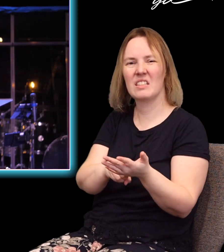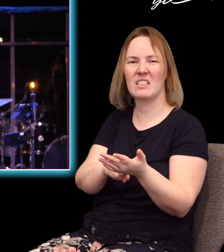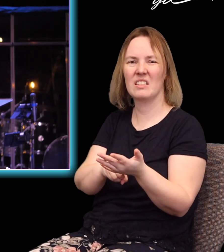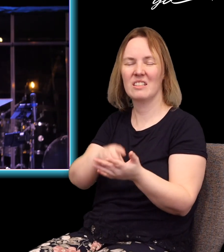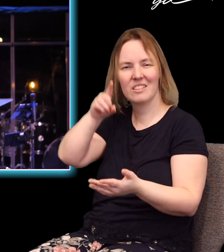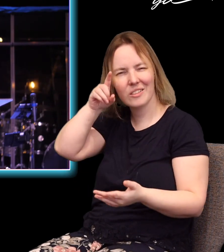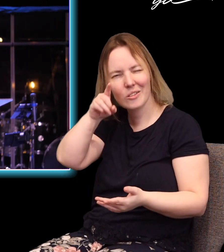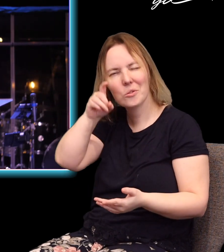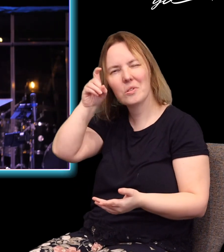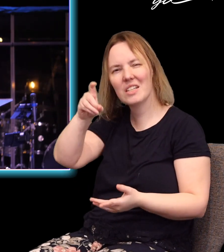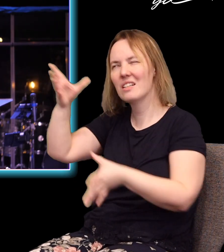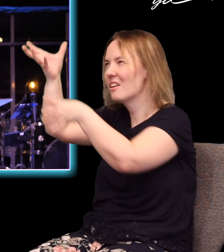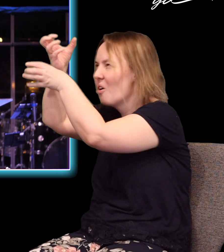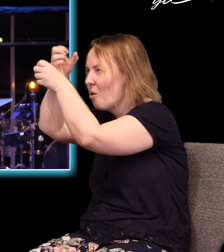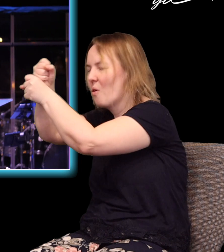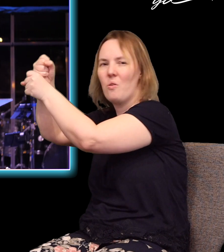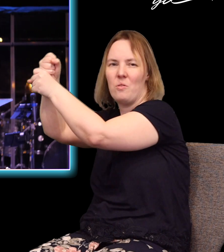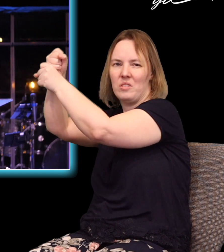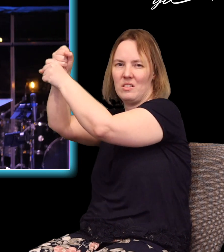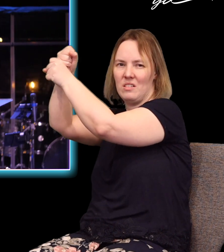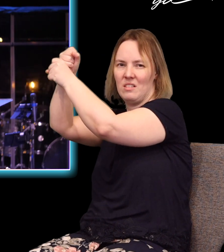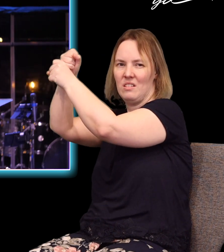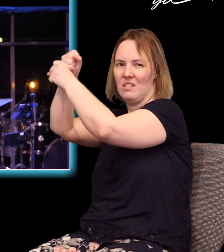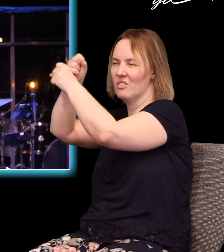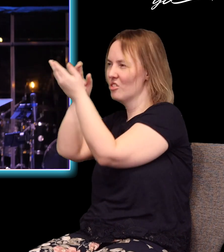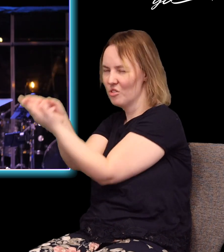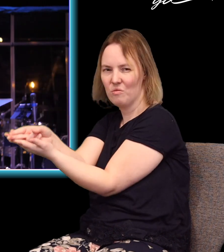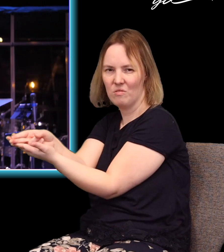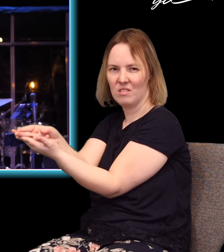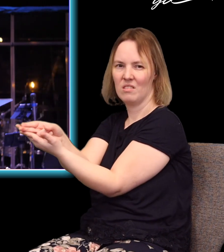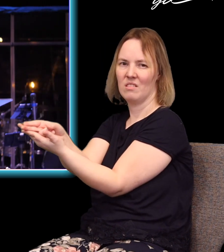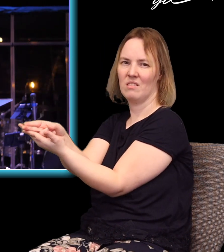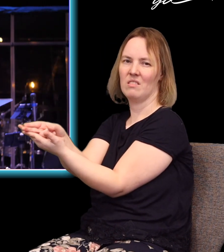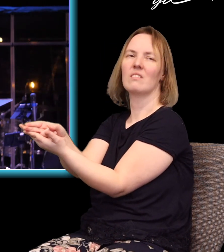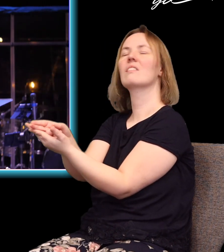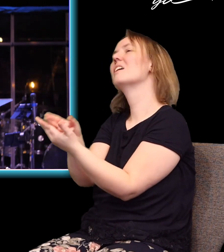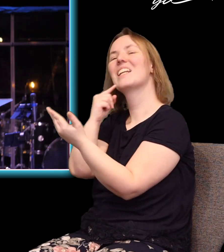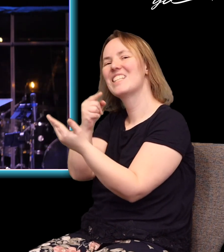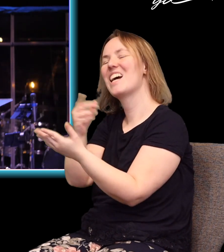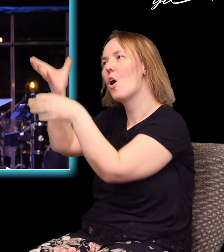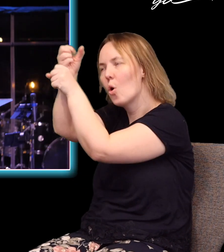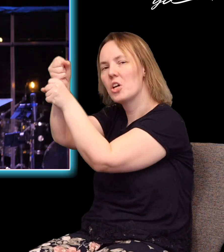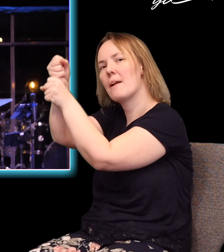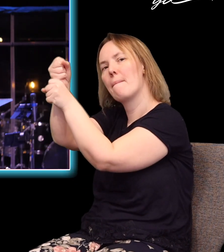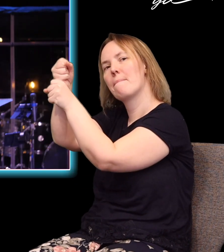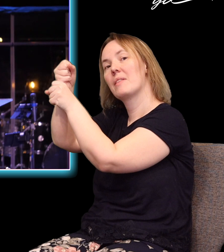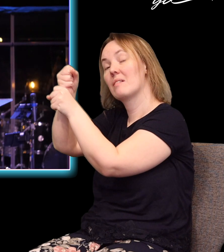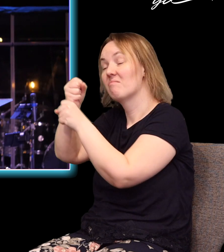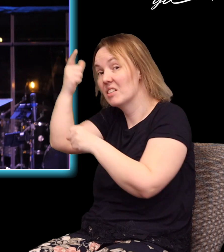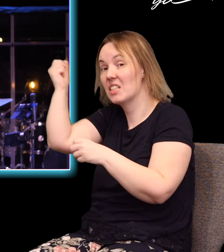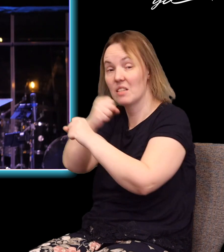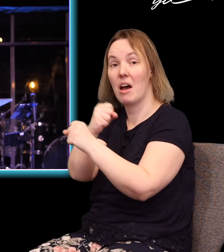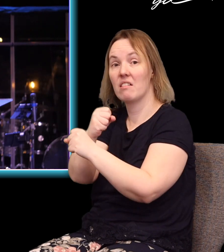to do? You need to hold on to the truth. And I say hold on because it's a